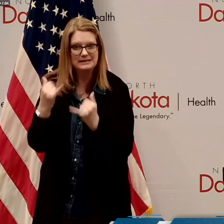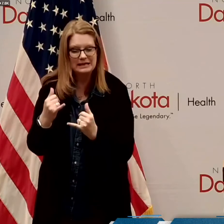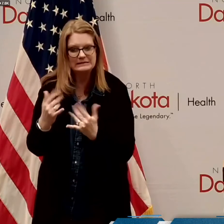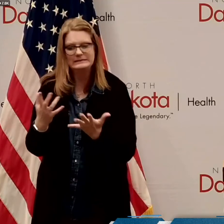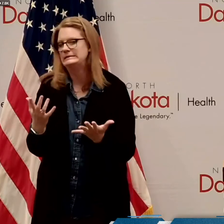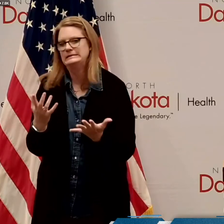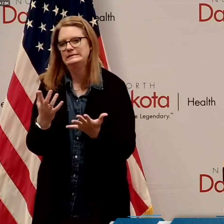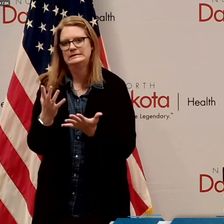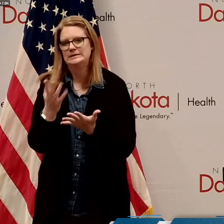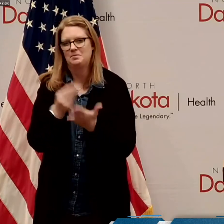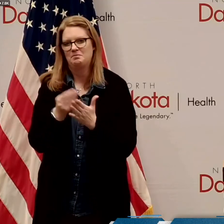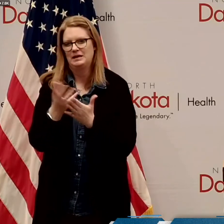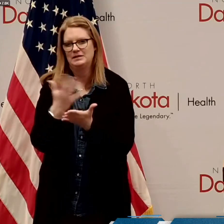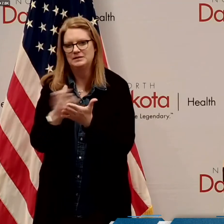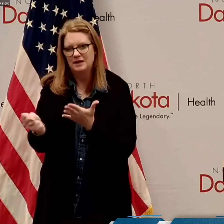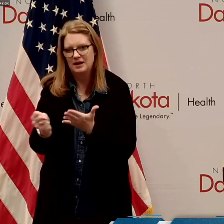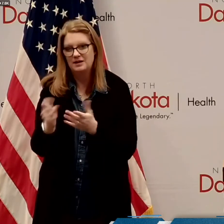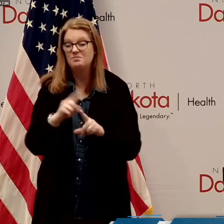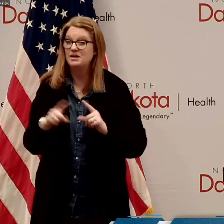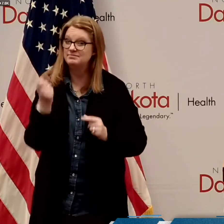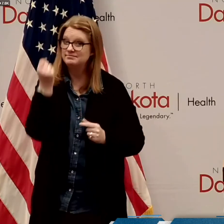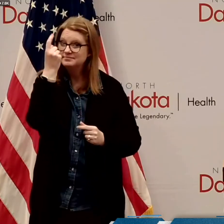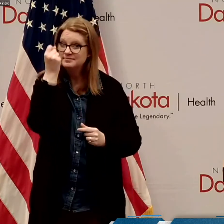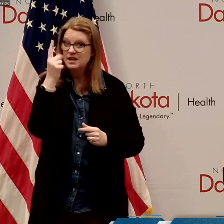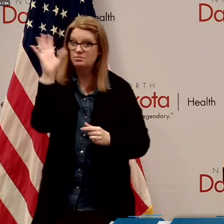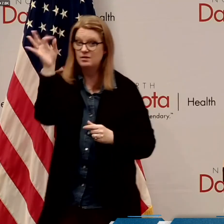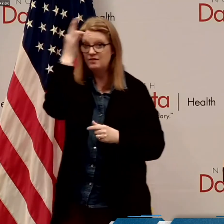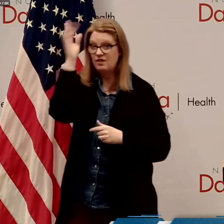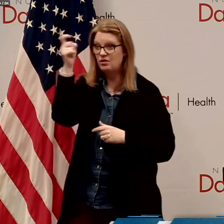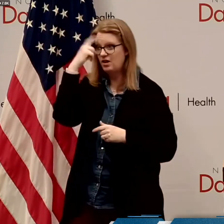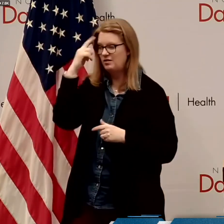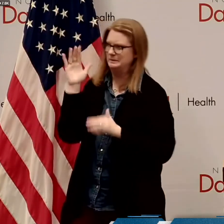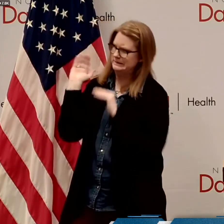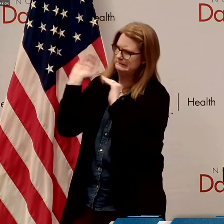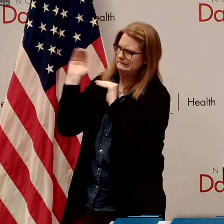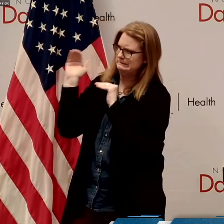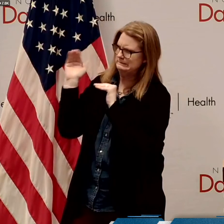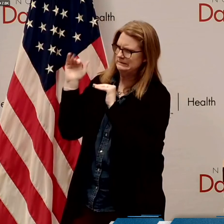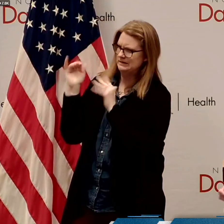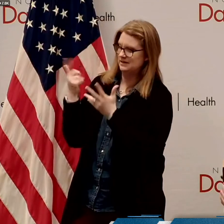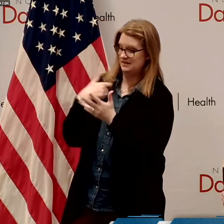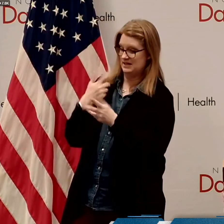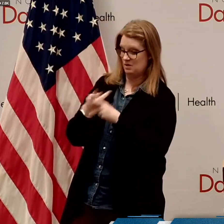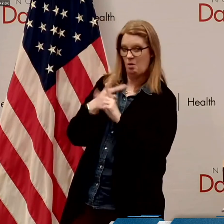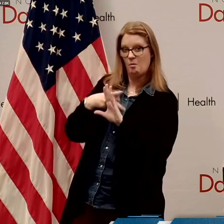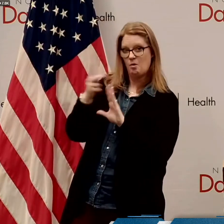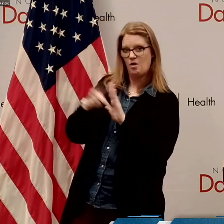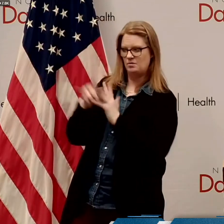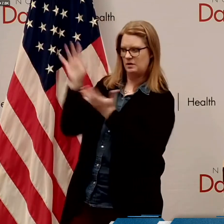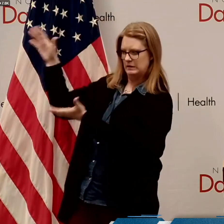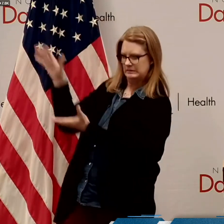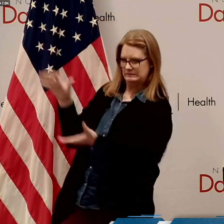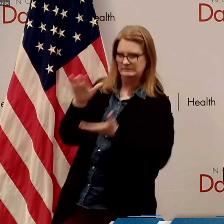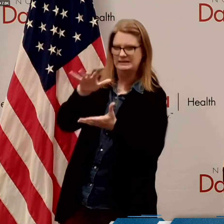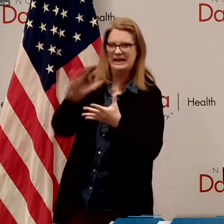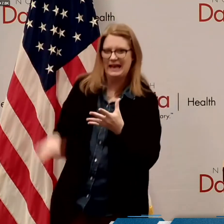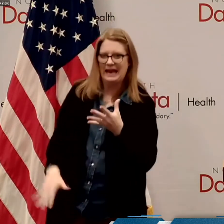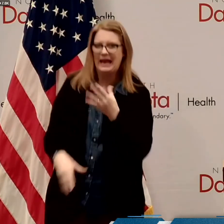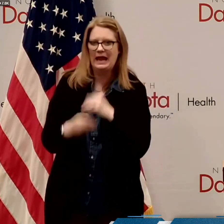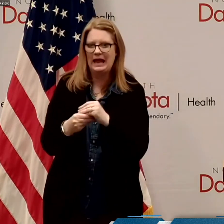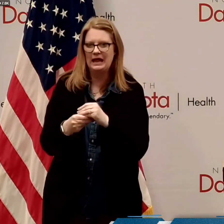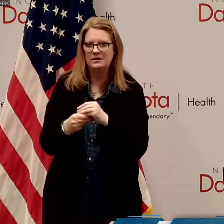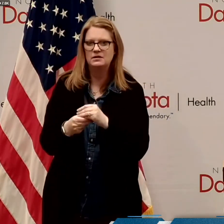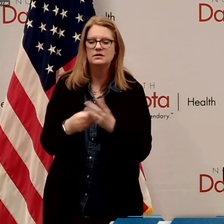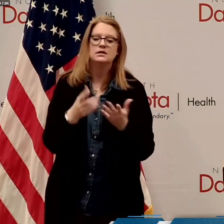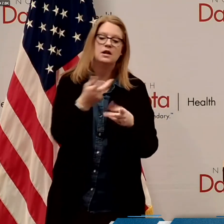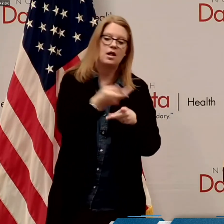short. And again, we'll continue to advocate with the federal government to reload this loan program. And again, it's a loan program that turns into